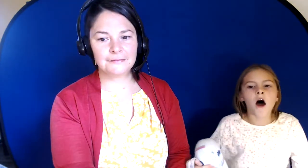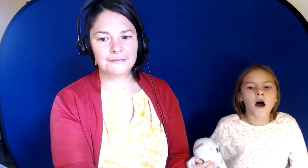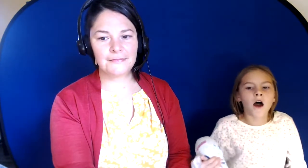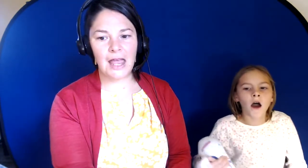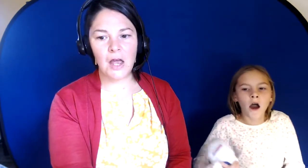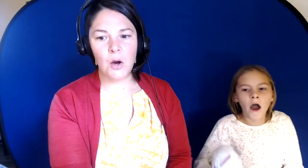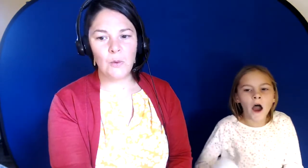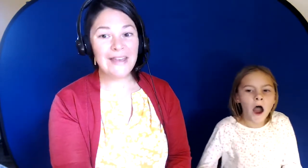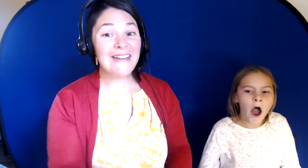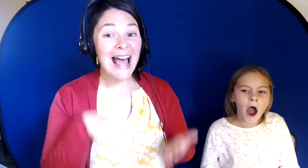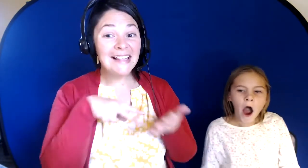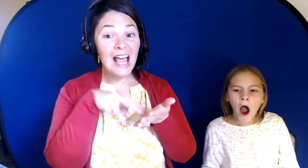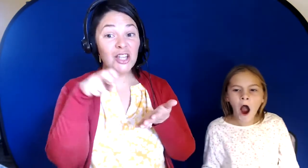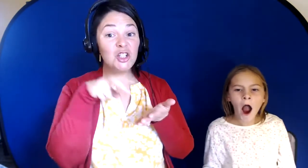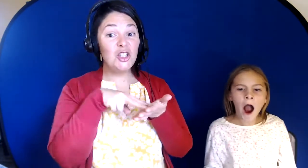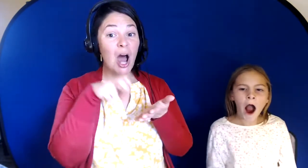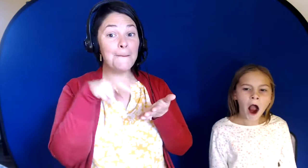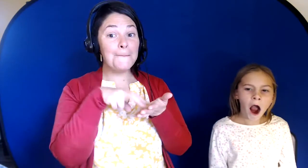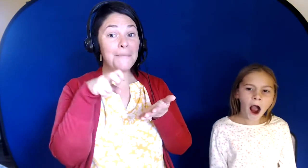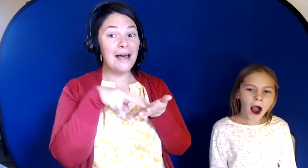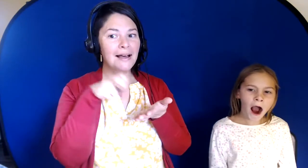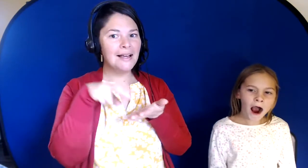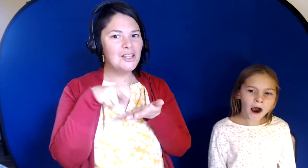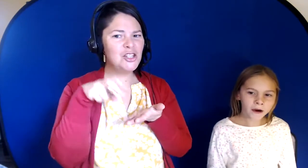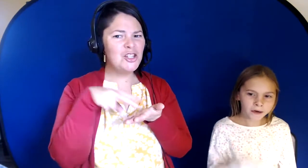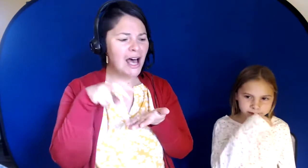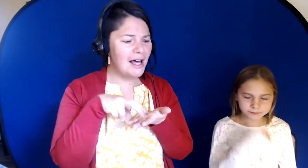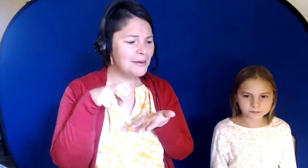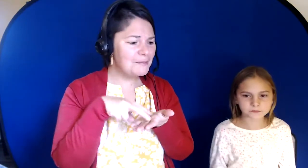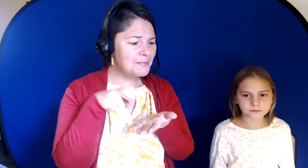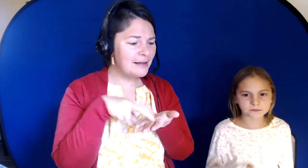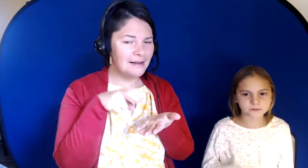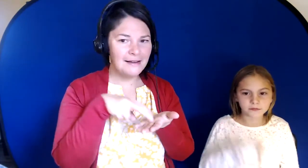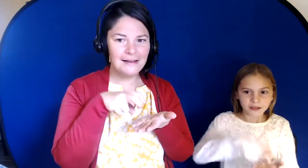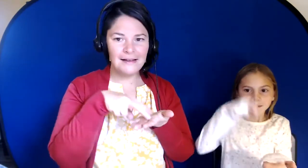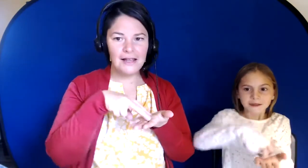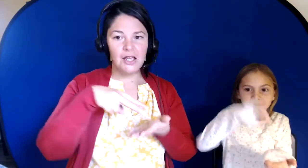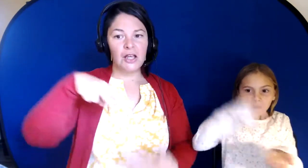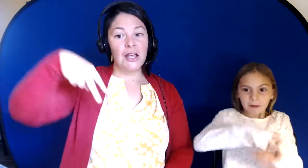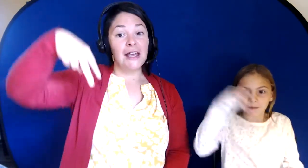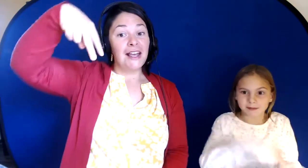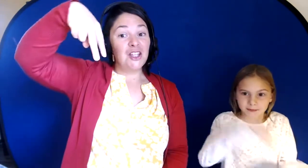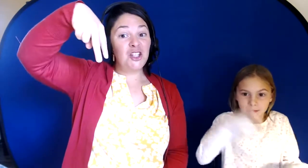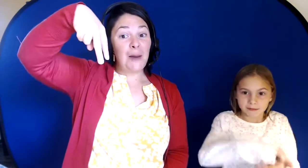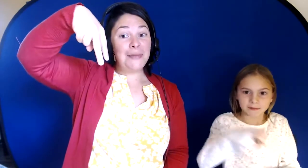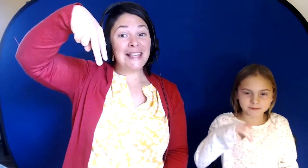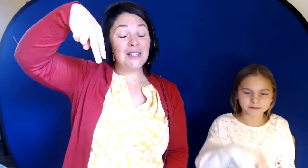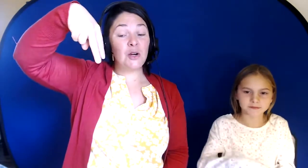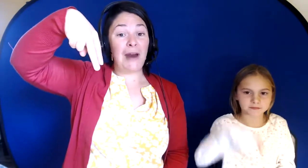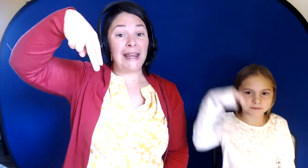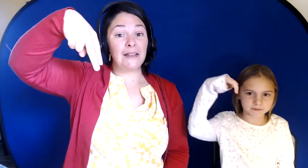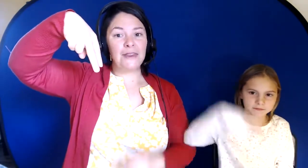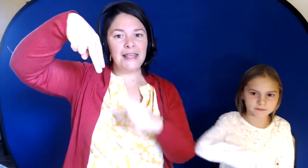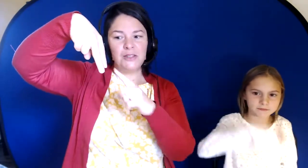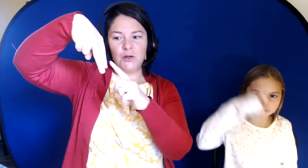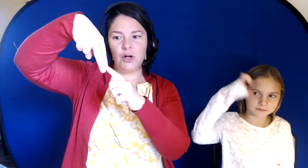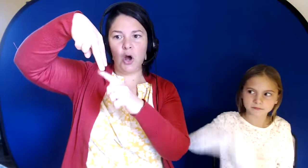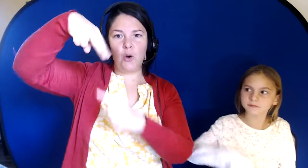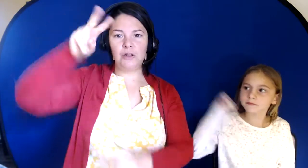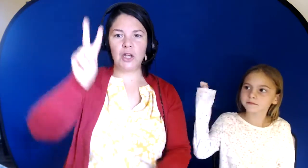We've got jump, jump, Jump is great. For this, you're going to hold your